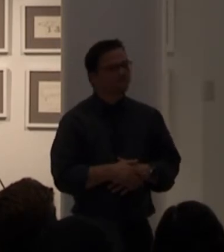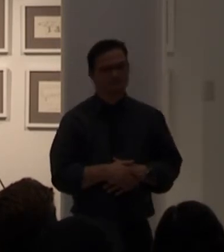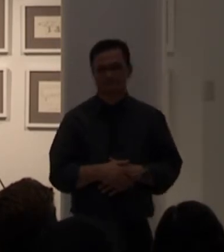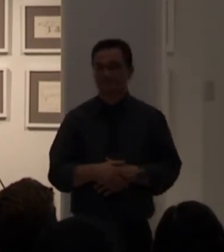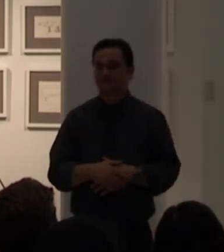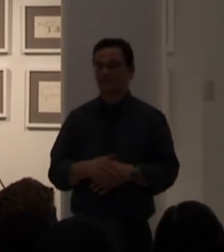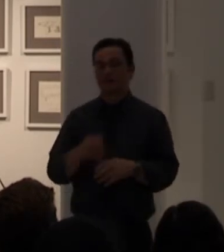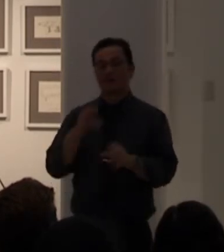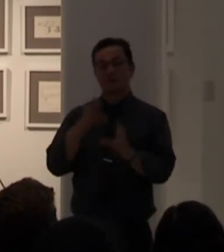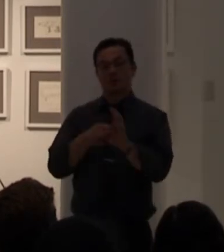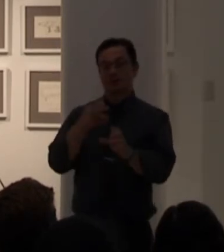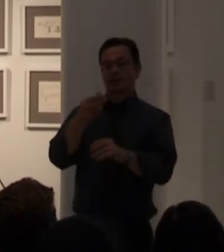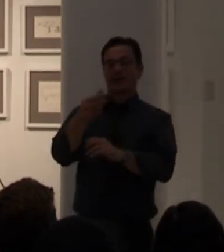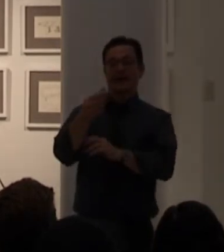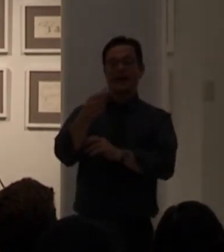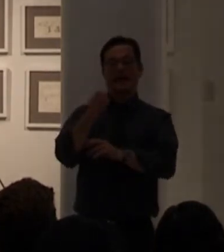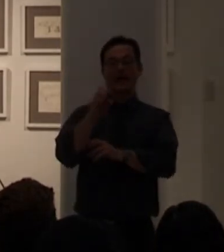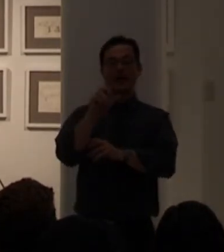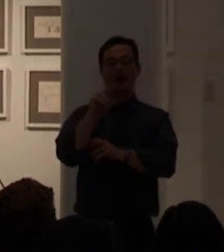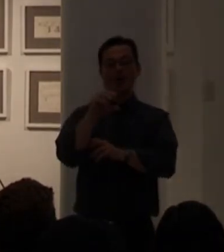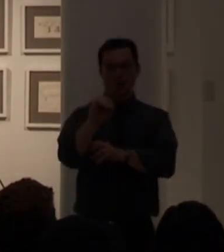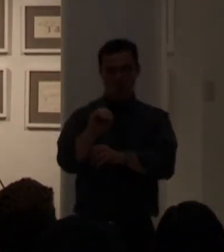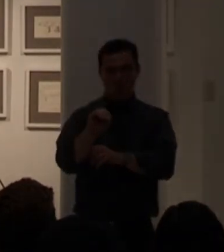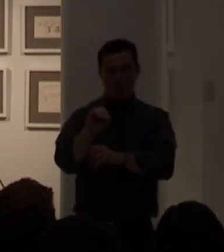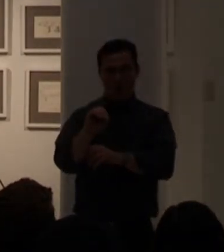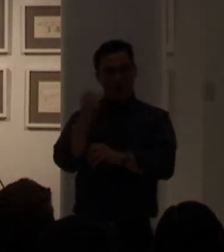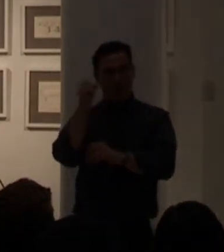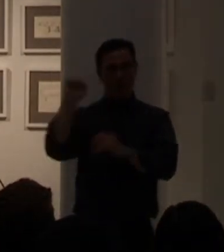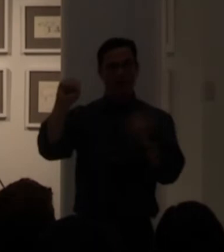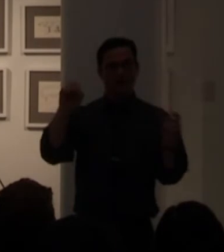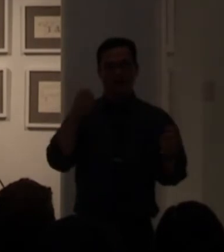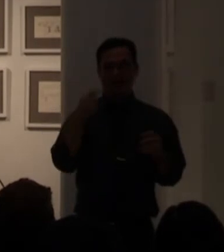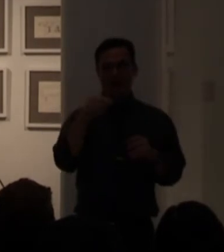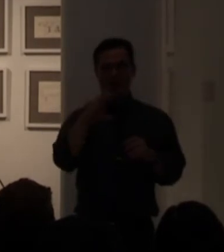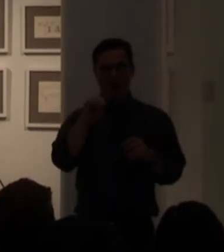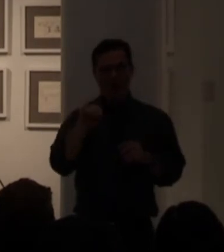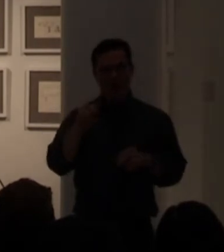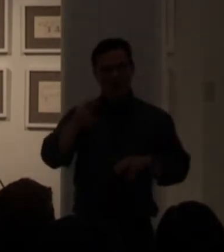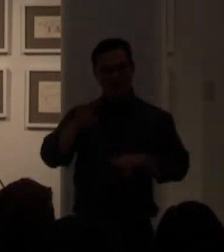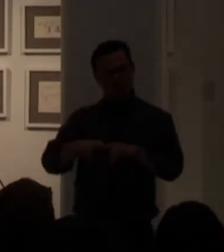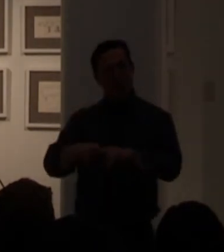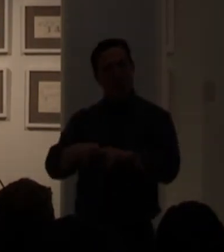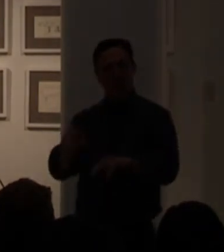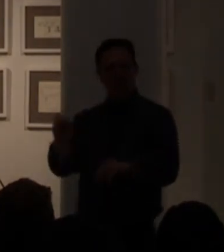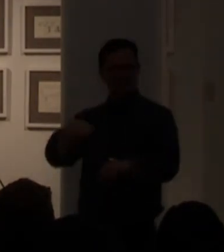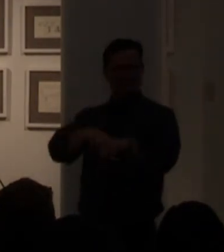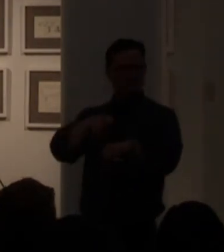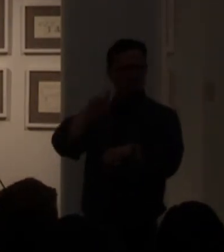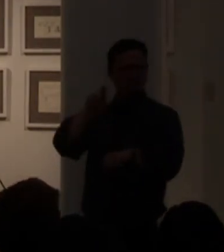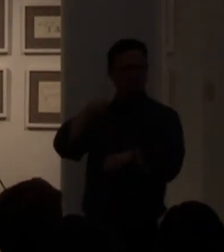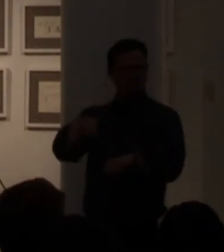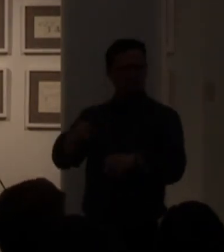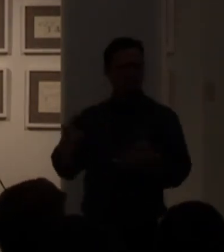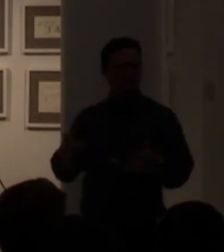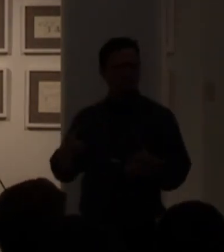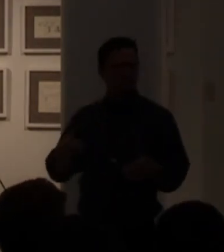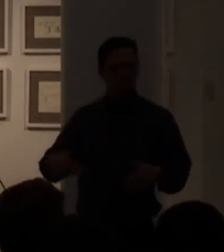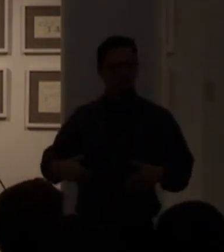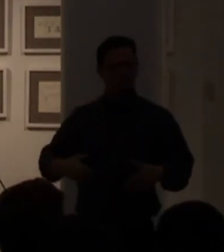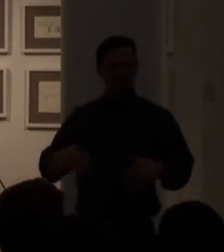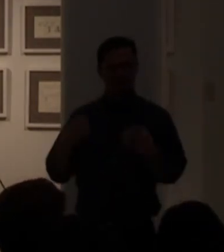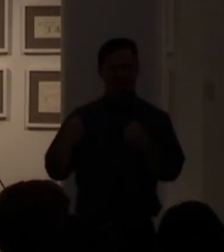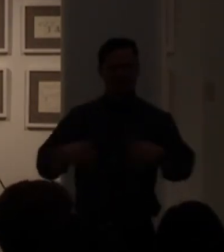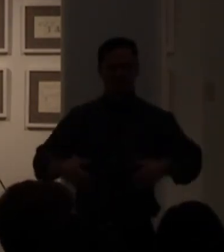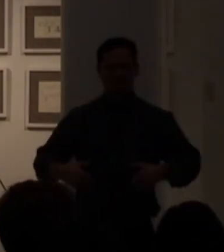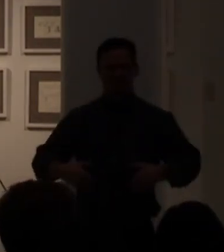Join the Ergo revolution. Ergo helps you sit as nature intended, using your core muscles to